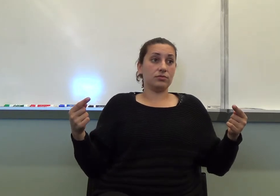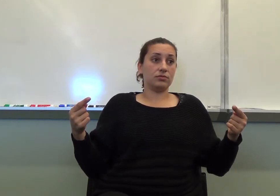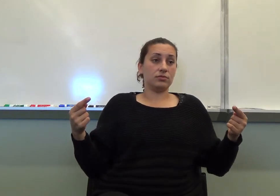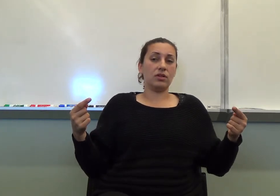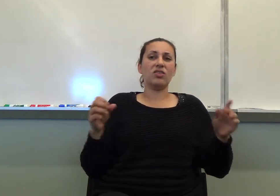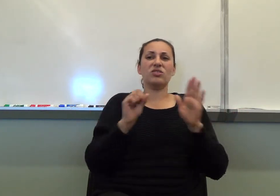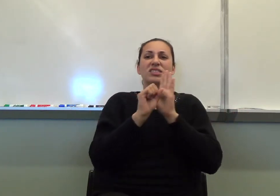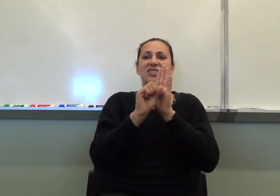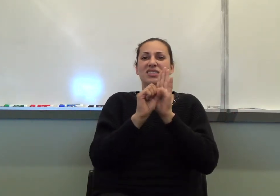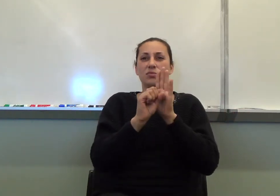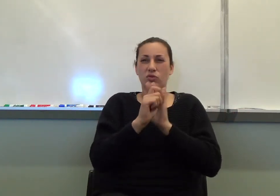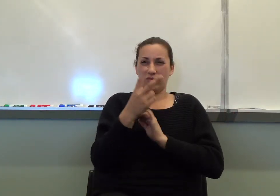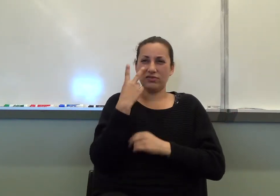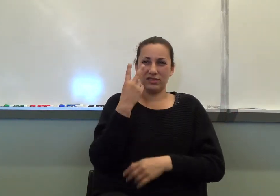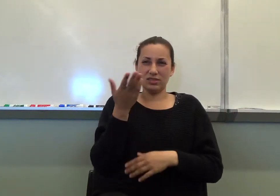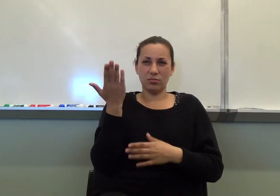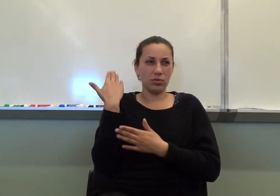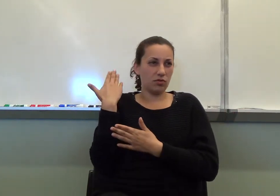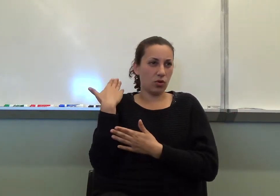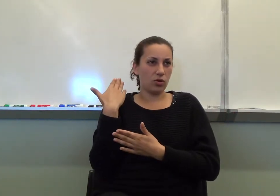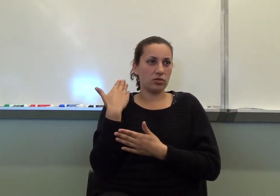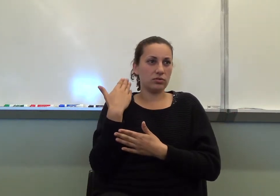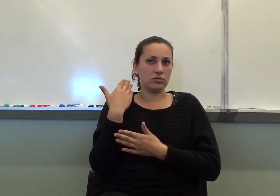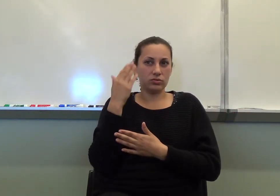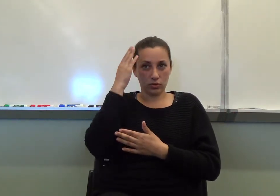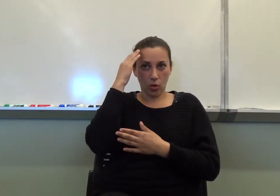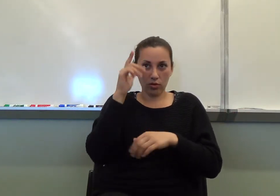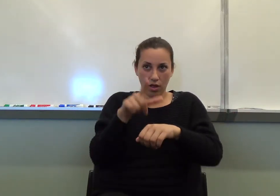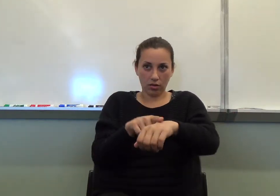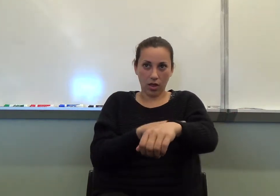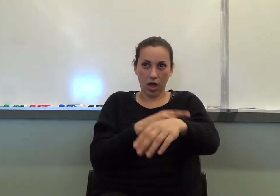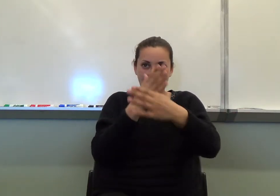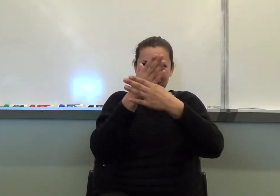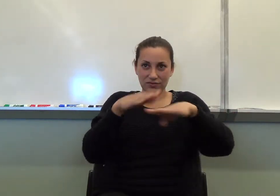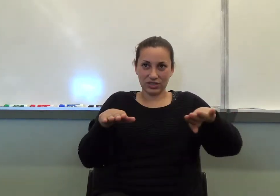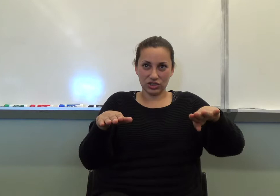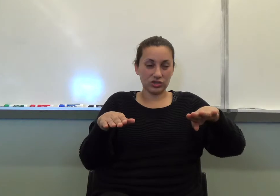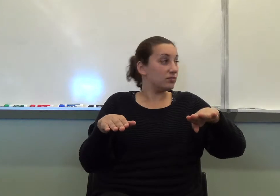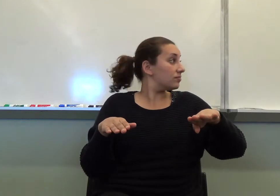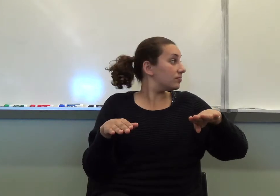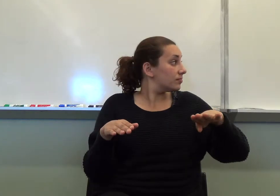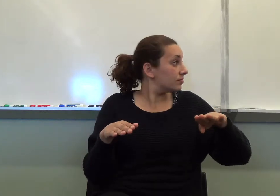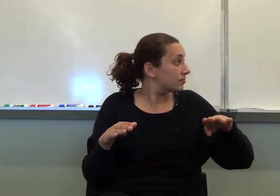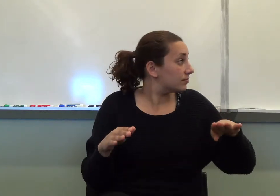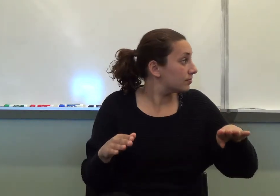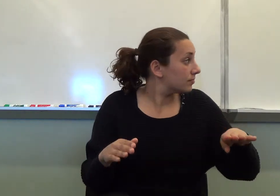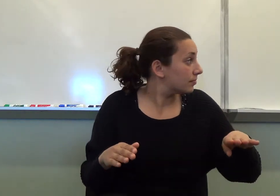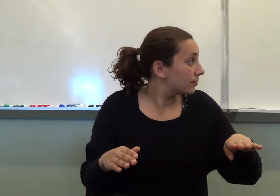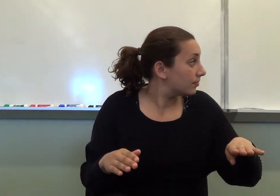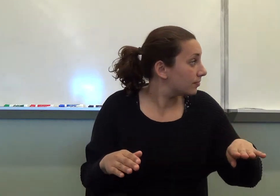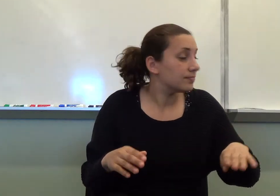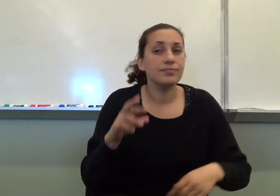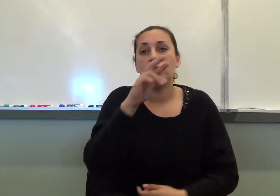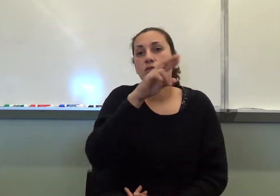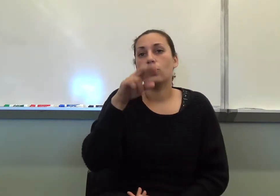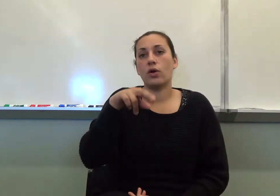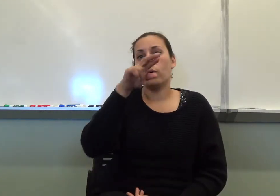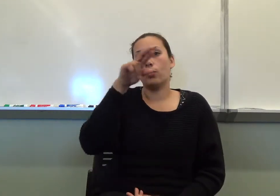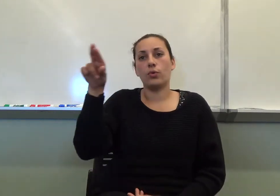for it. We've seen it before. It's the long division symbol, unfortunately. But there it is. That's called the square root of 9. How